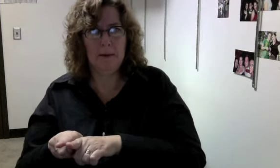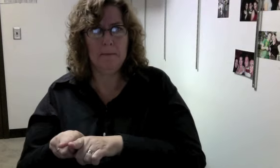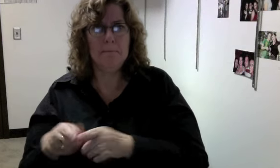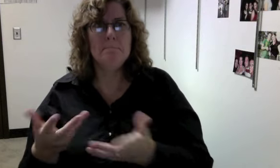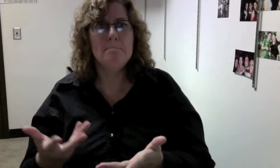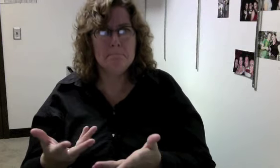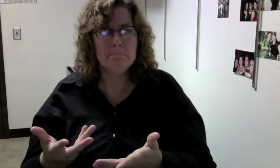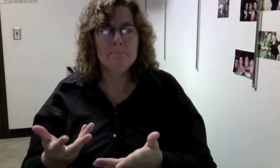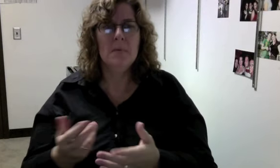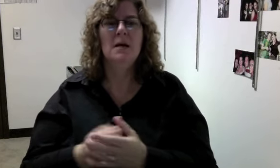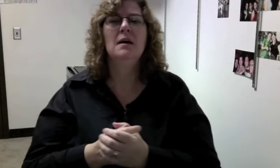What is large?